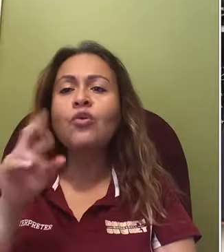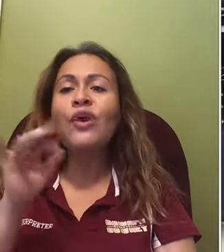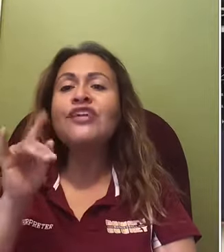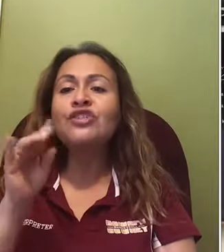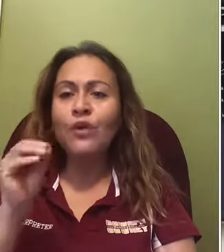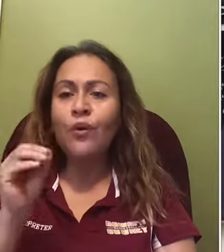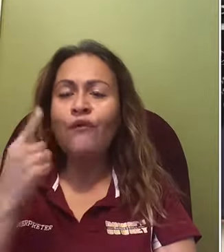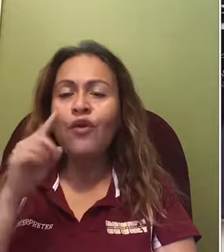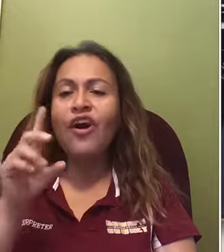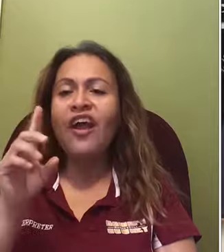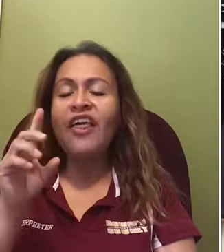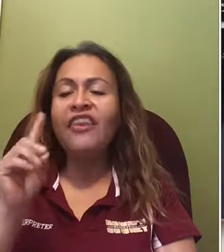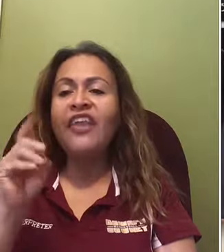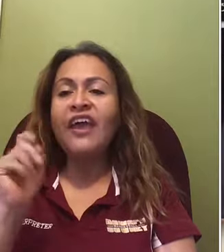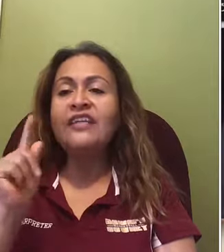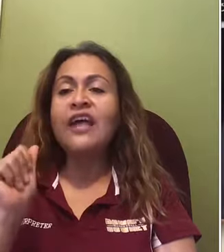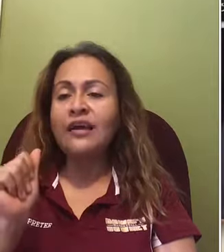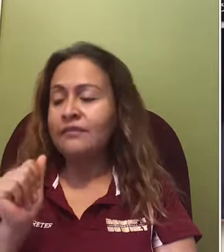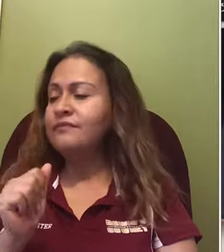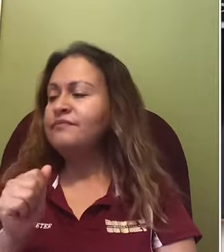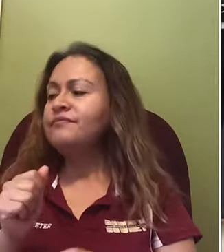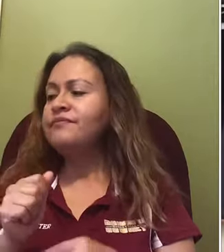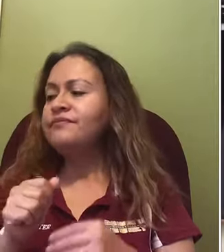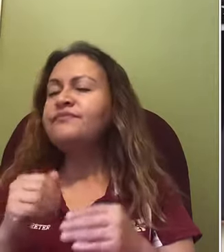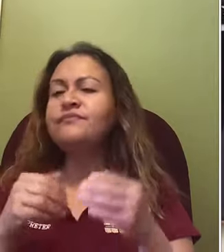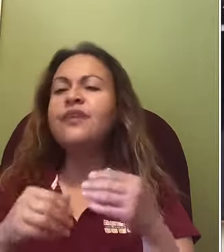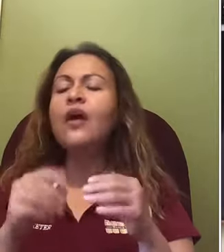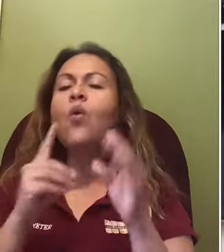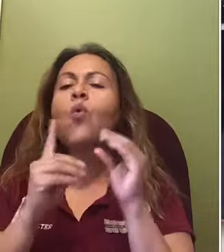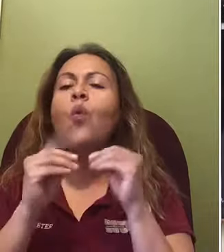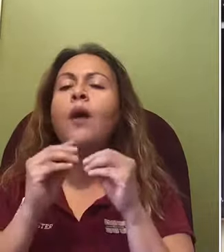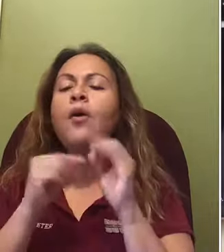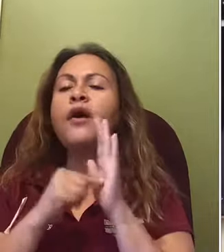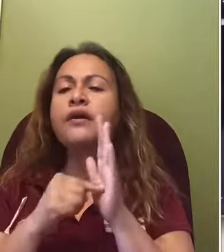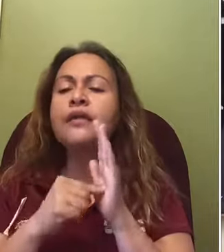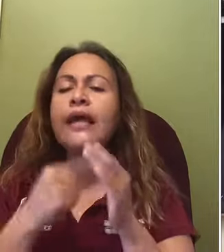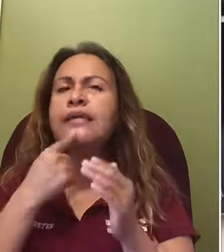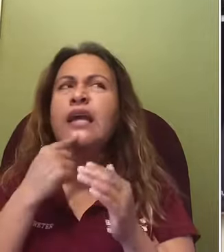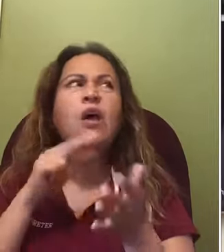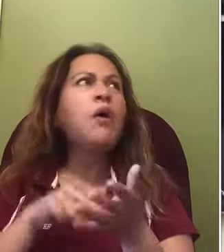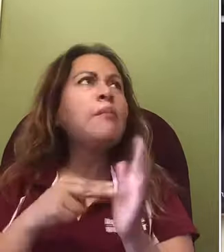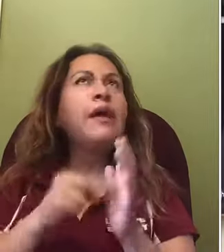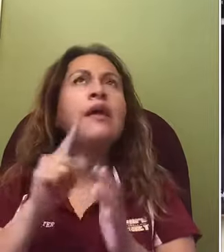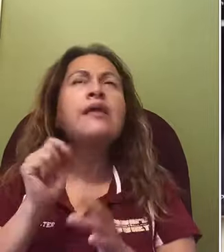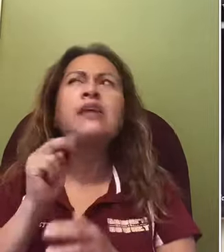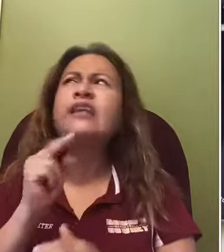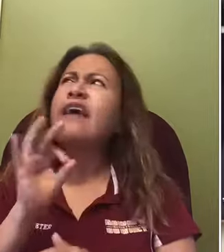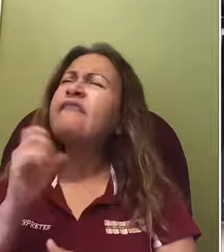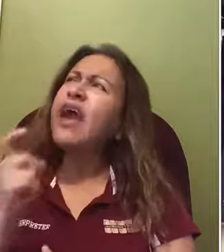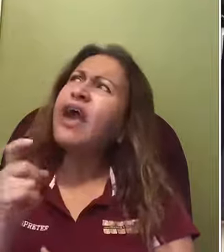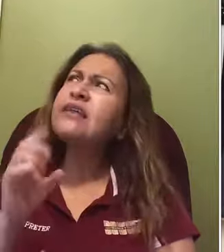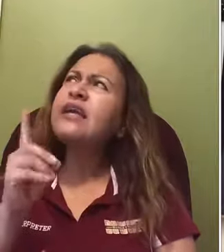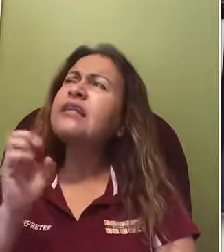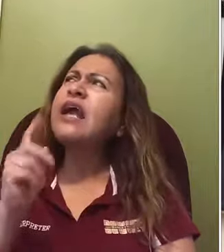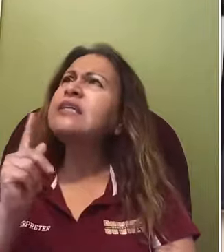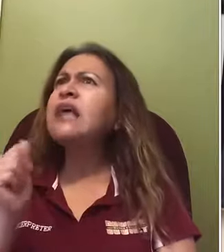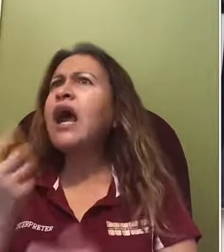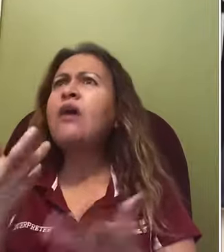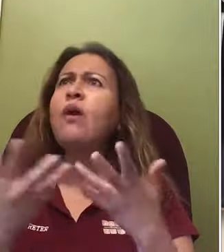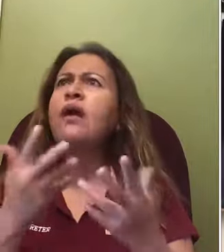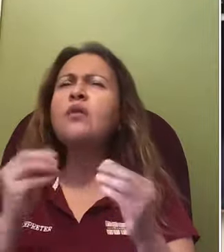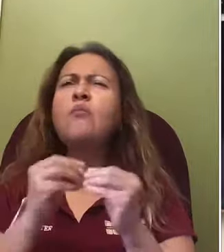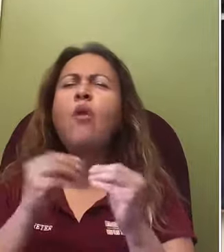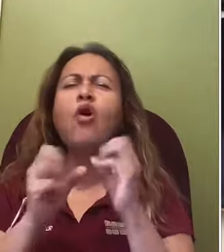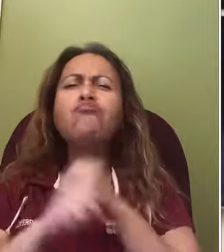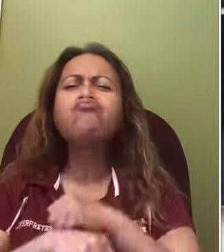another one. I'll make it a little bit concrete, because right now we've been saying, oh, what's tangent of x, what's tangent of theta? Let's make it a little bit more